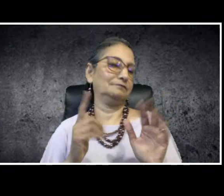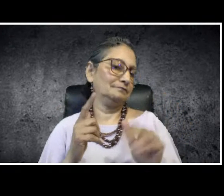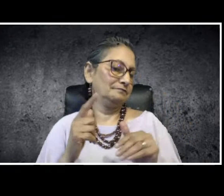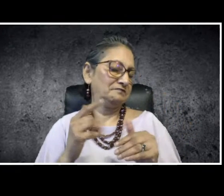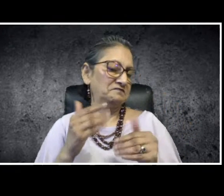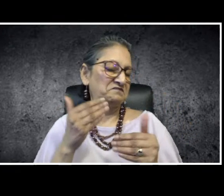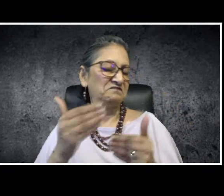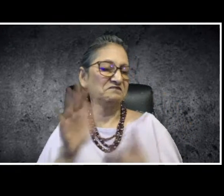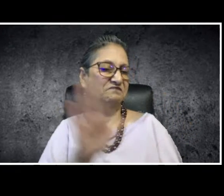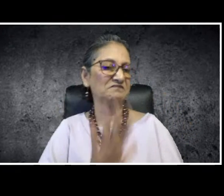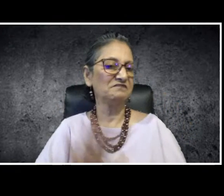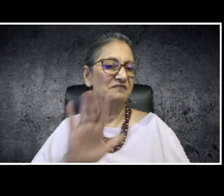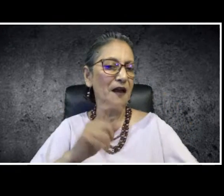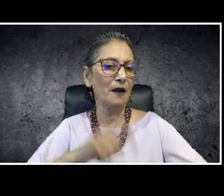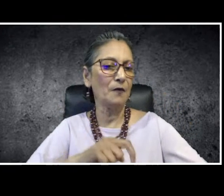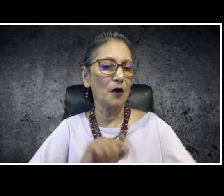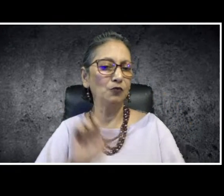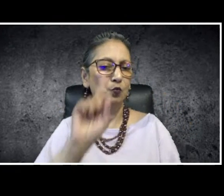on the screen.